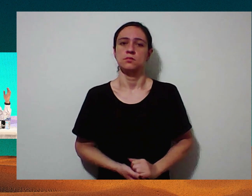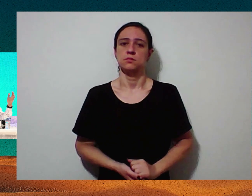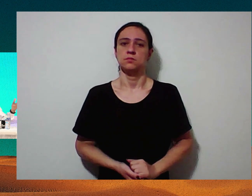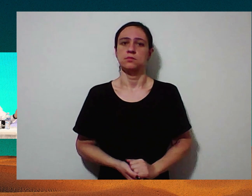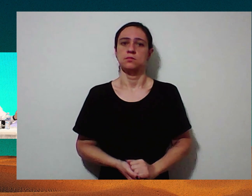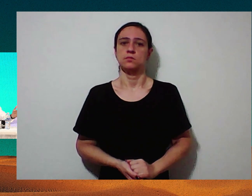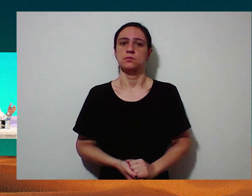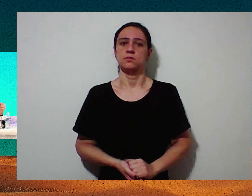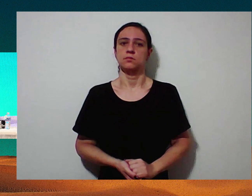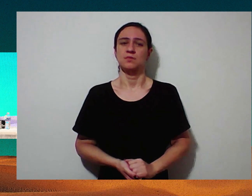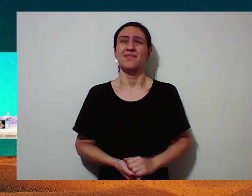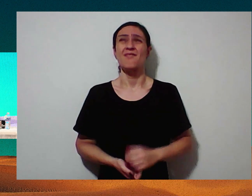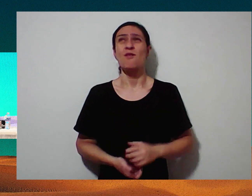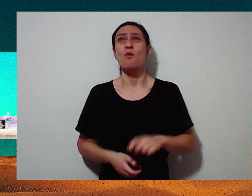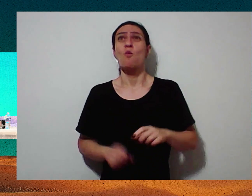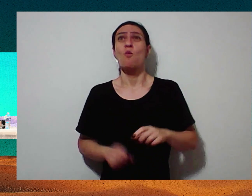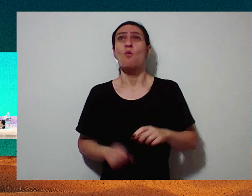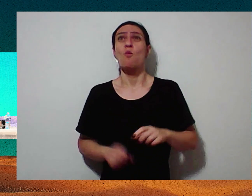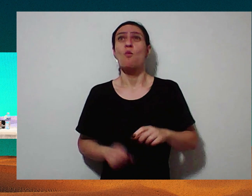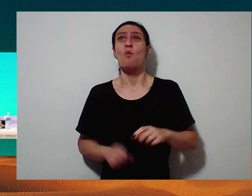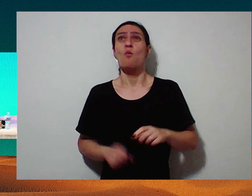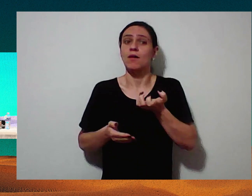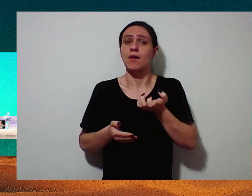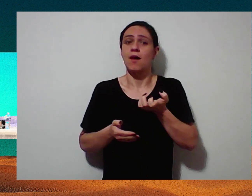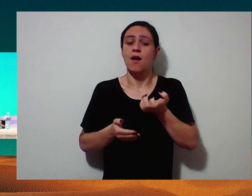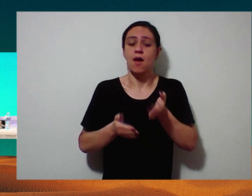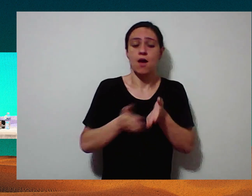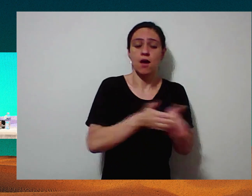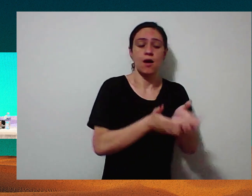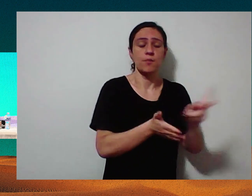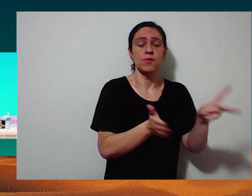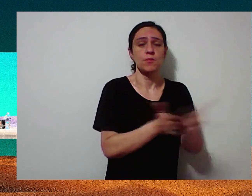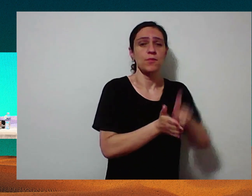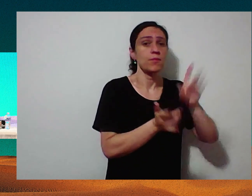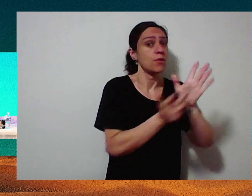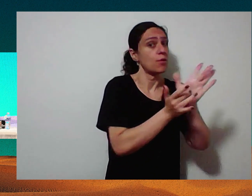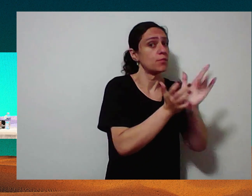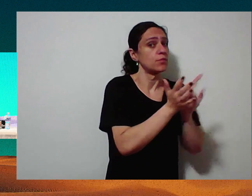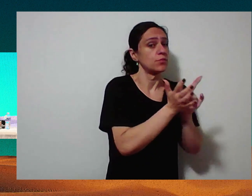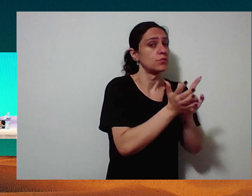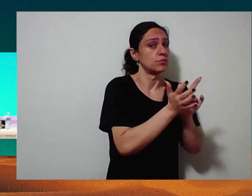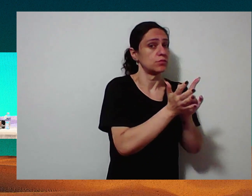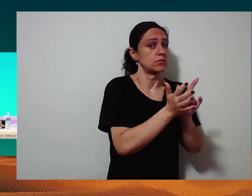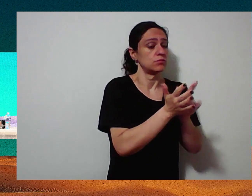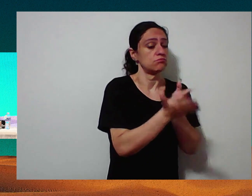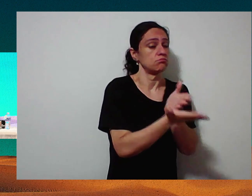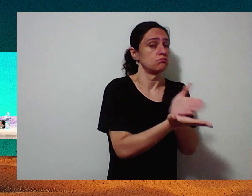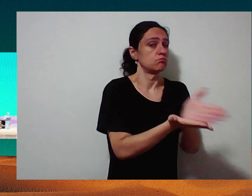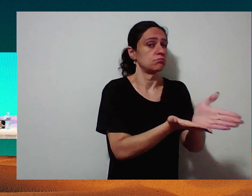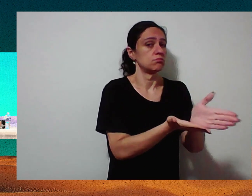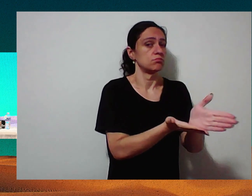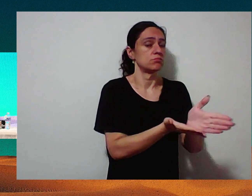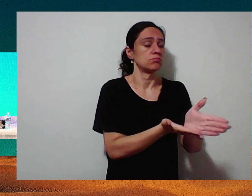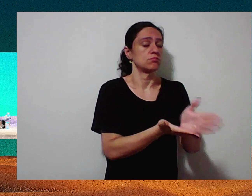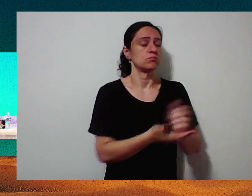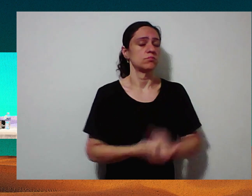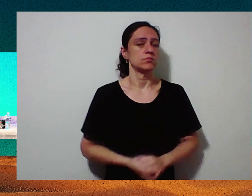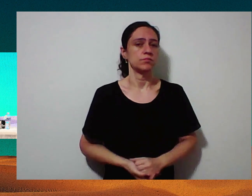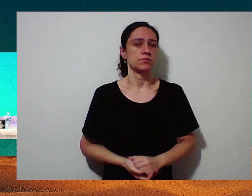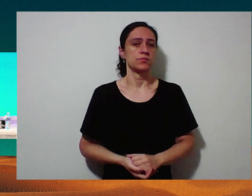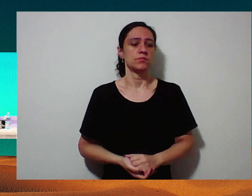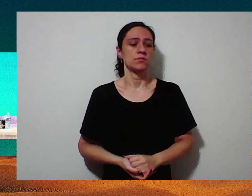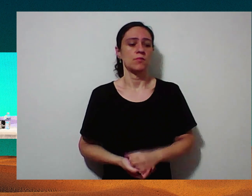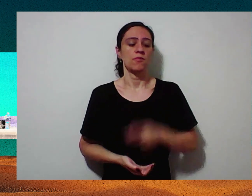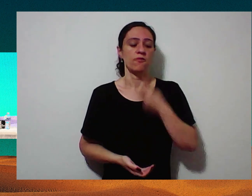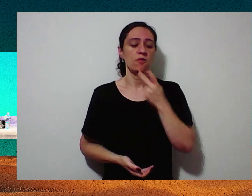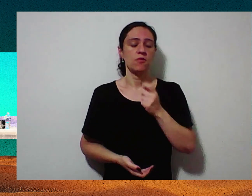the path of Jesus? Ele disse, eu nada posso fazer de mim mesmo. He says, I can